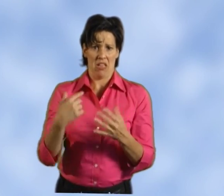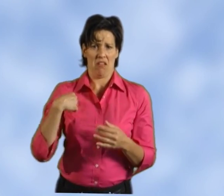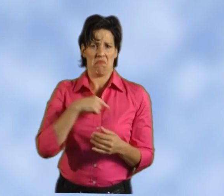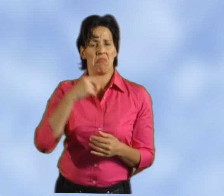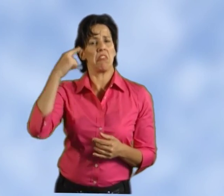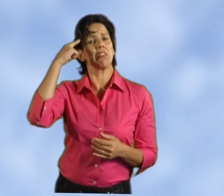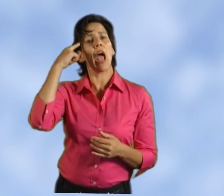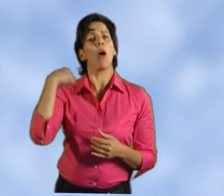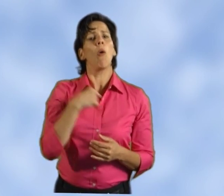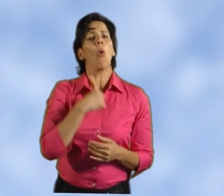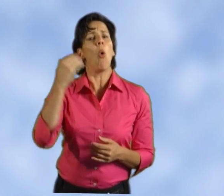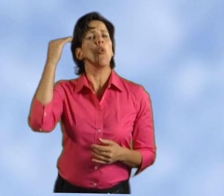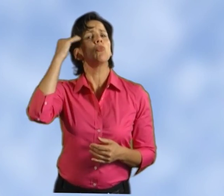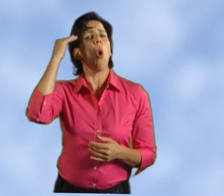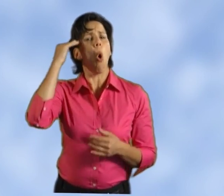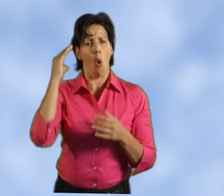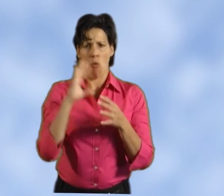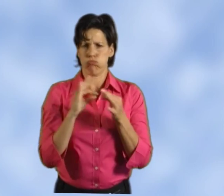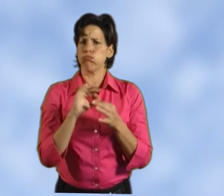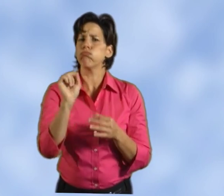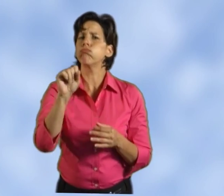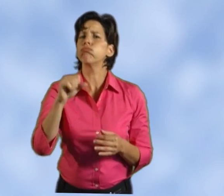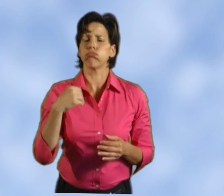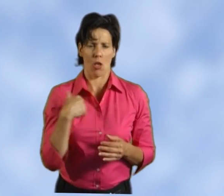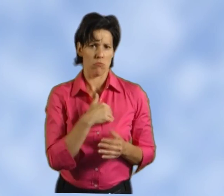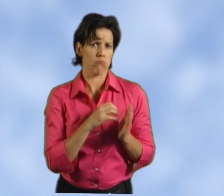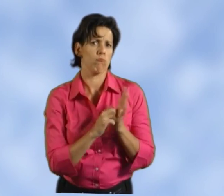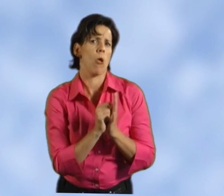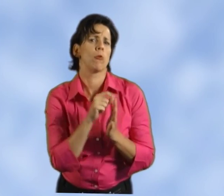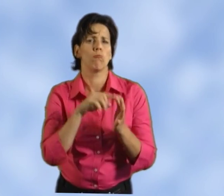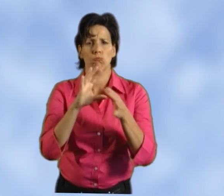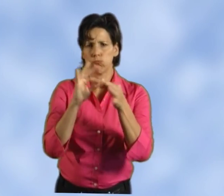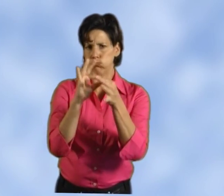Many of us think that we know something about breast cancer.